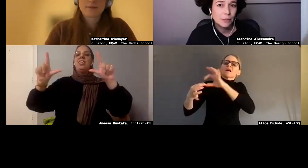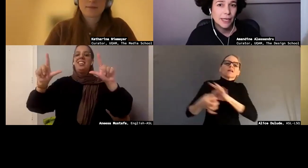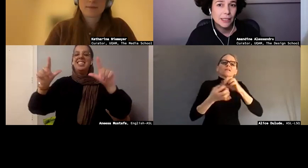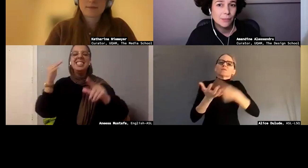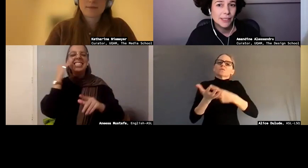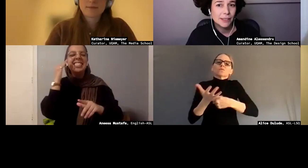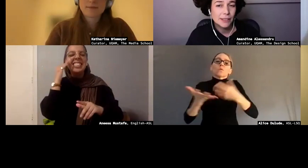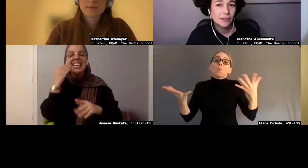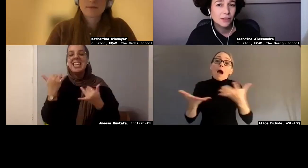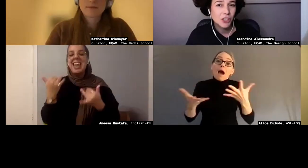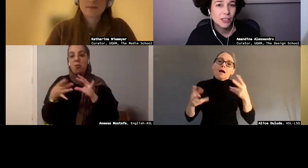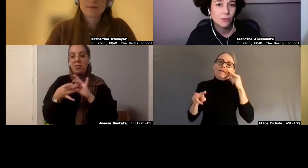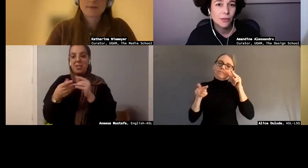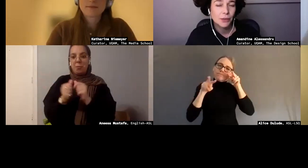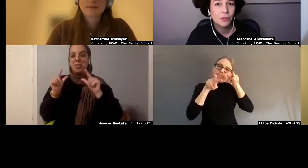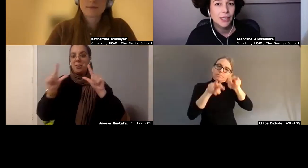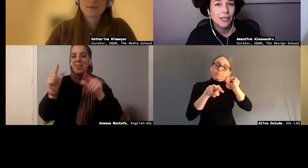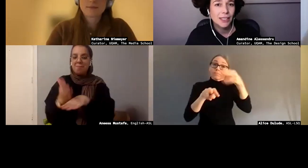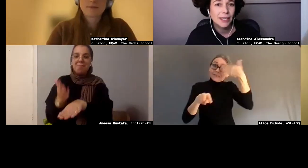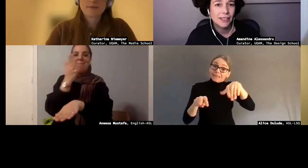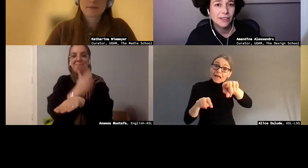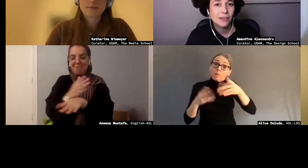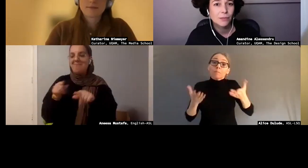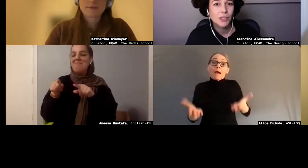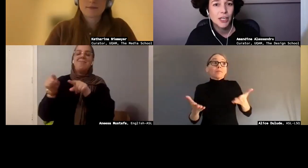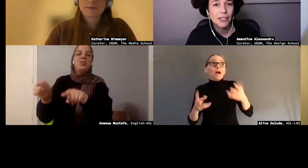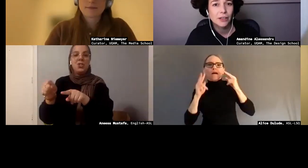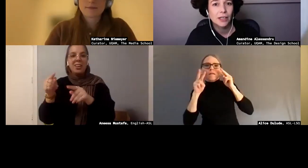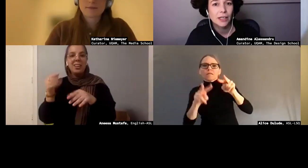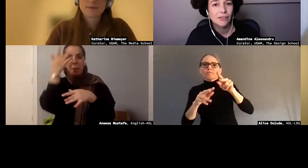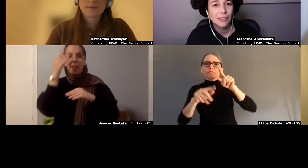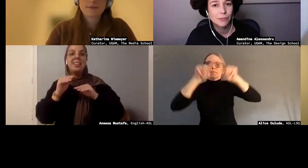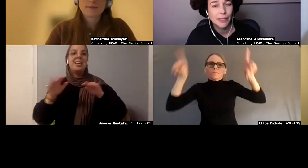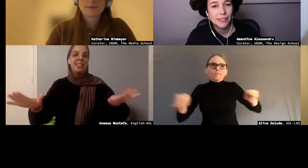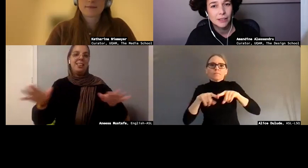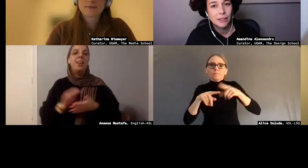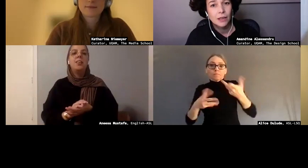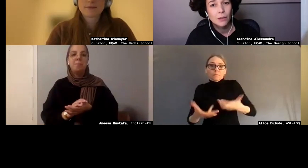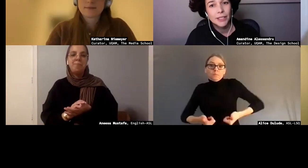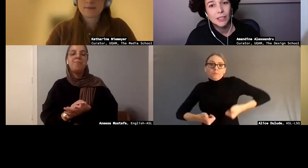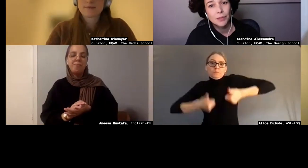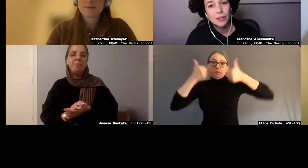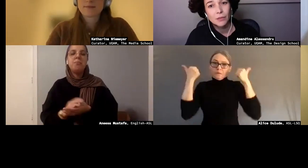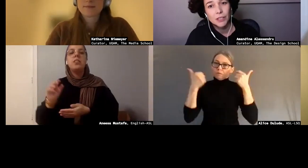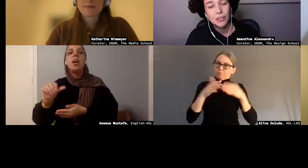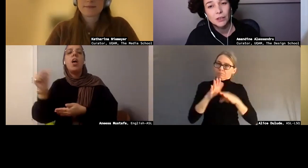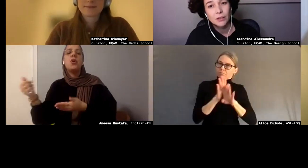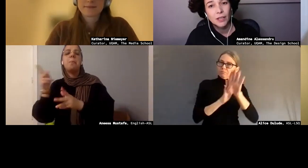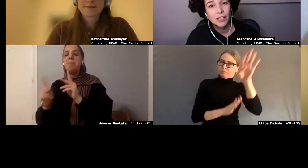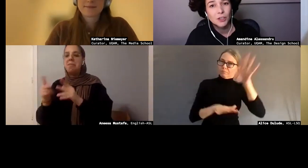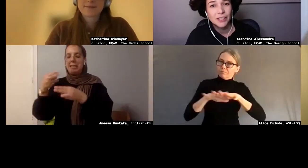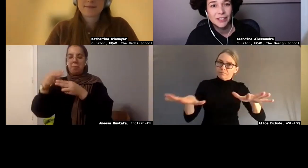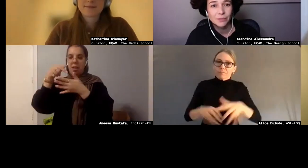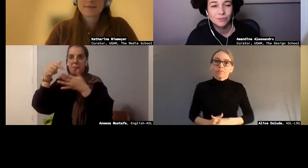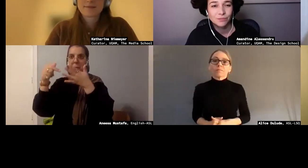pieces by Adam Basenta, Charlie Doyon, Clint Hans, Mishka Henner and Vassim Bhatti, Penelope Umbrico,